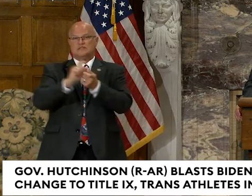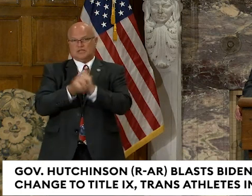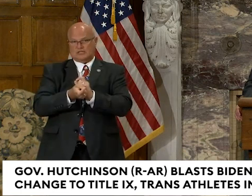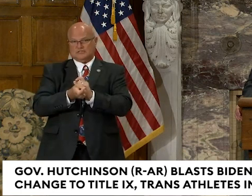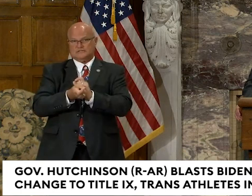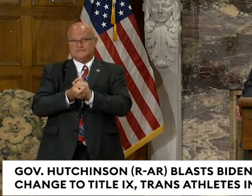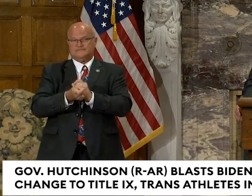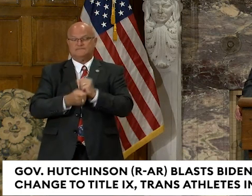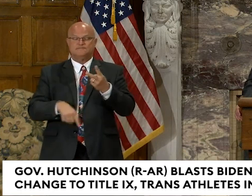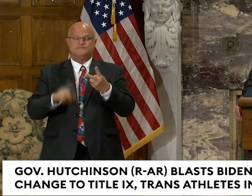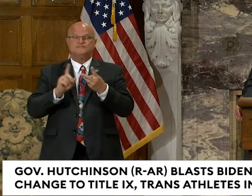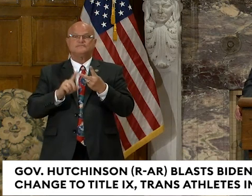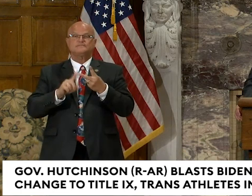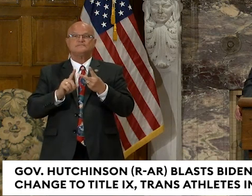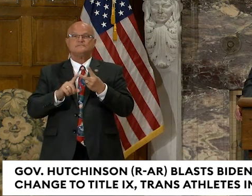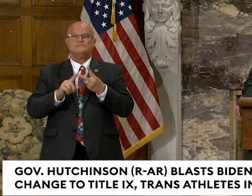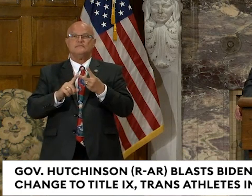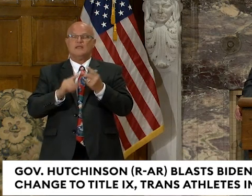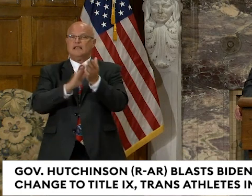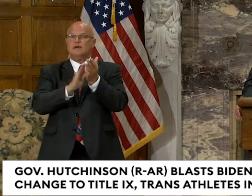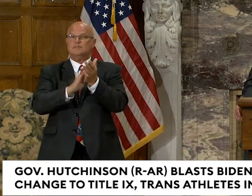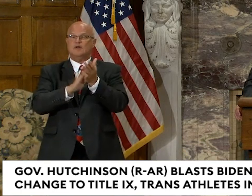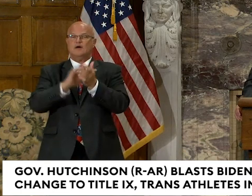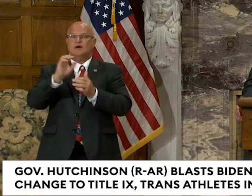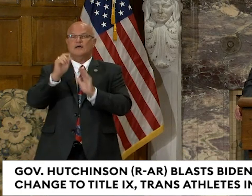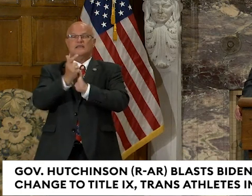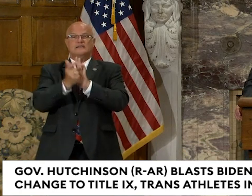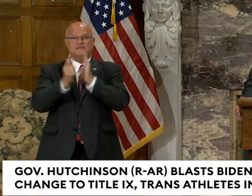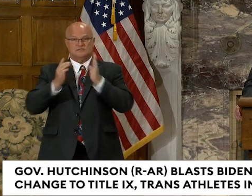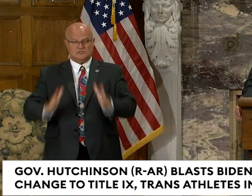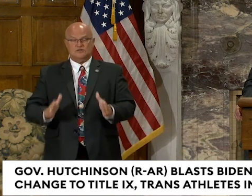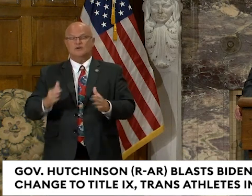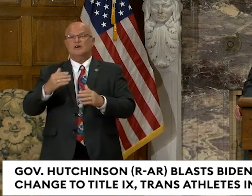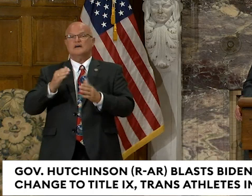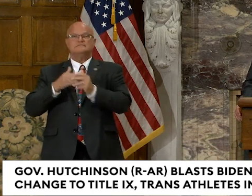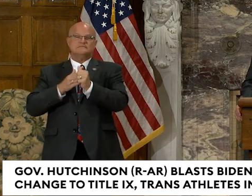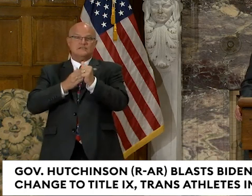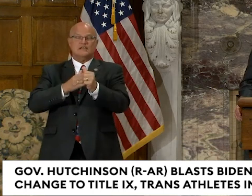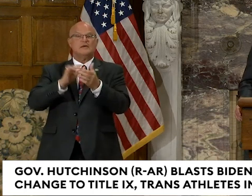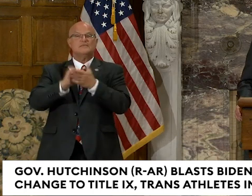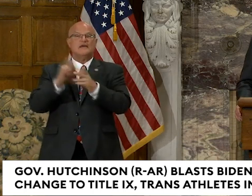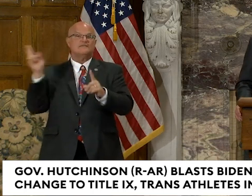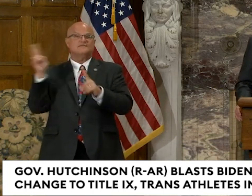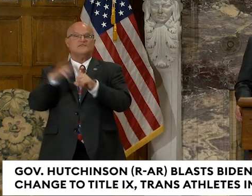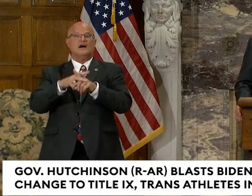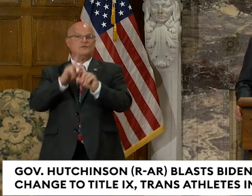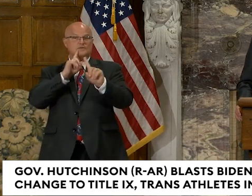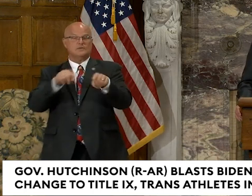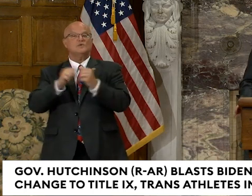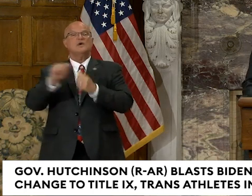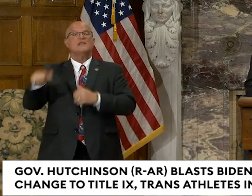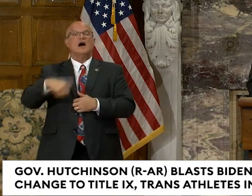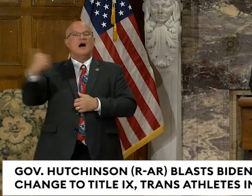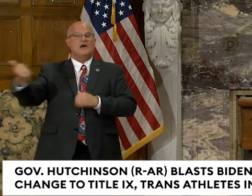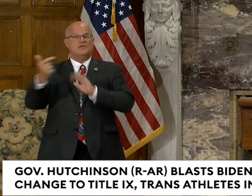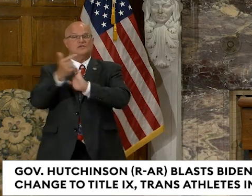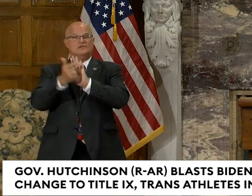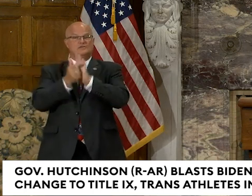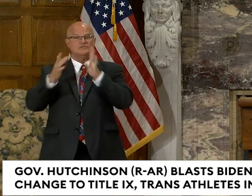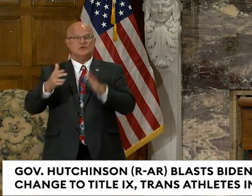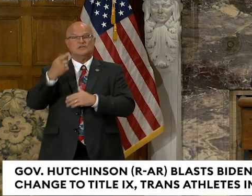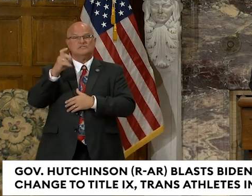changes. Secondly, I applaud the Attorney General for her leadership, that she's filed a response with other attorney